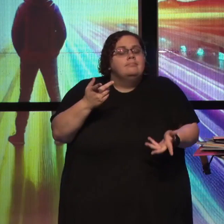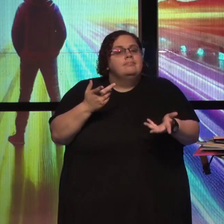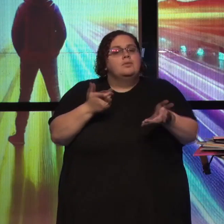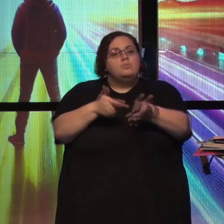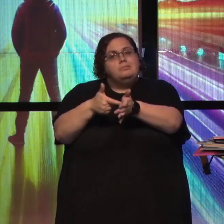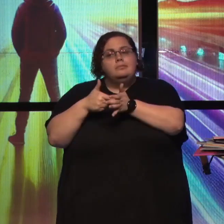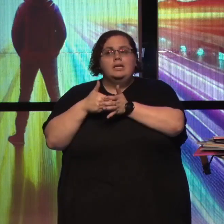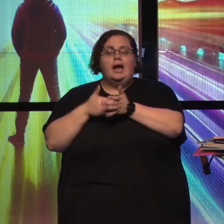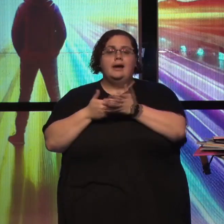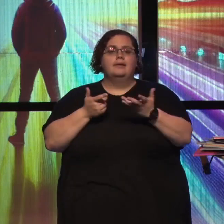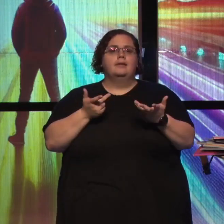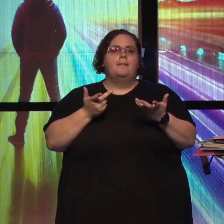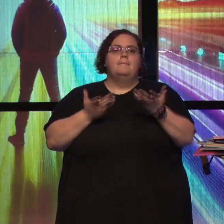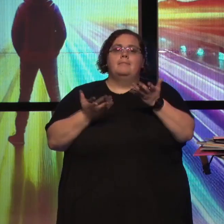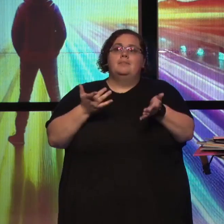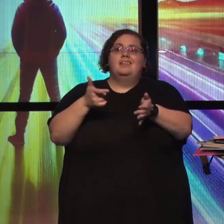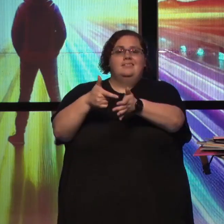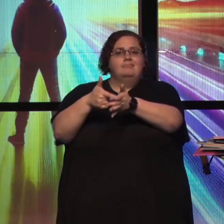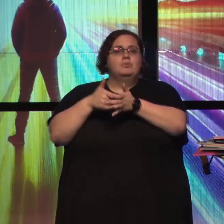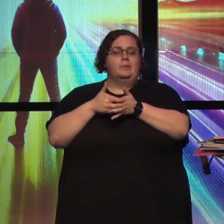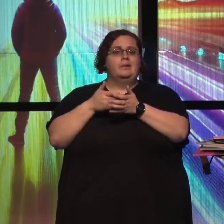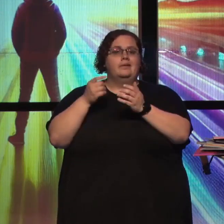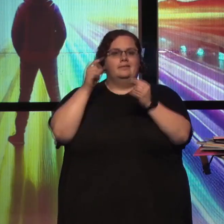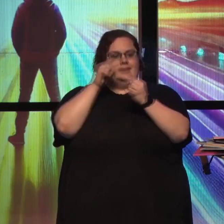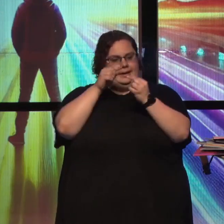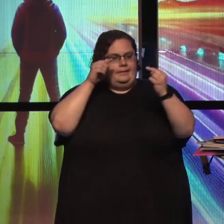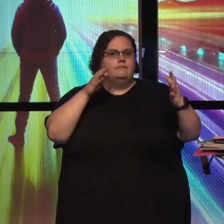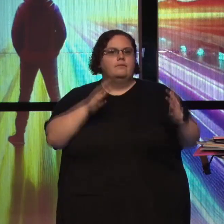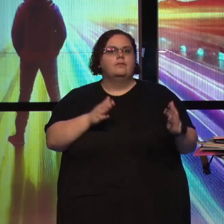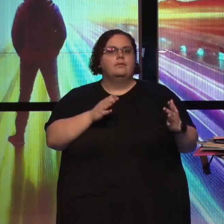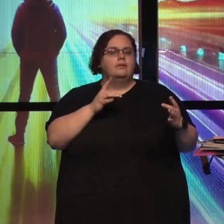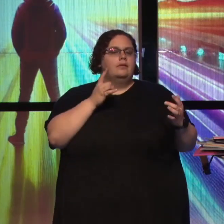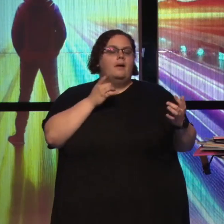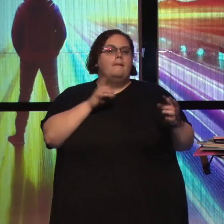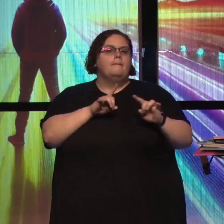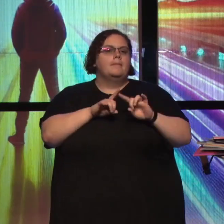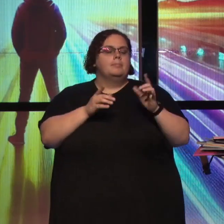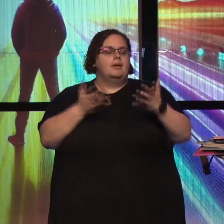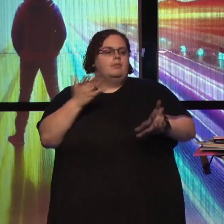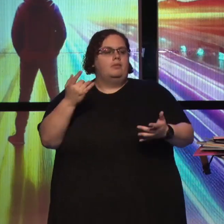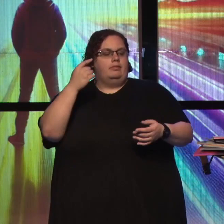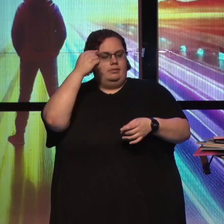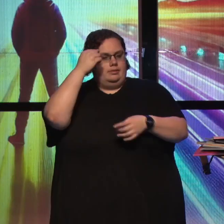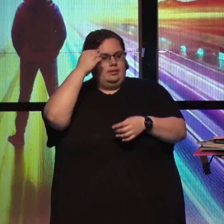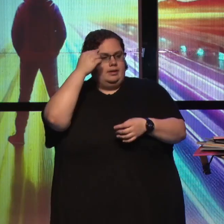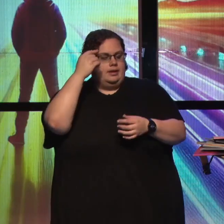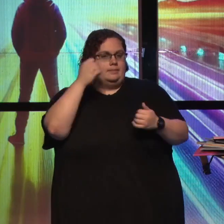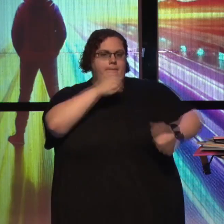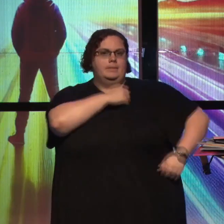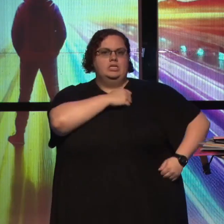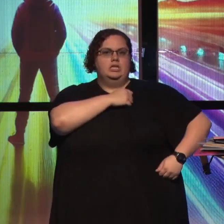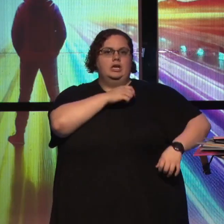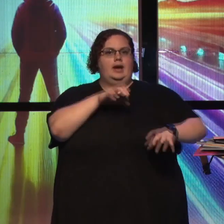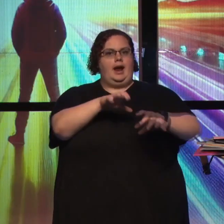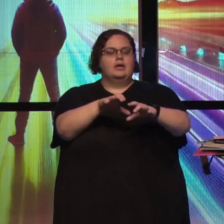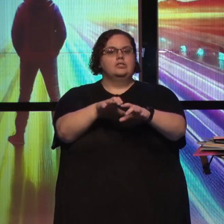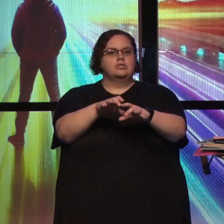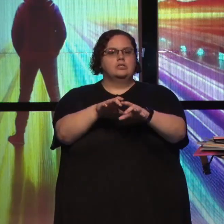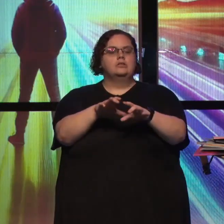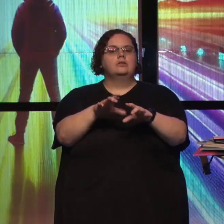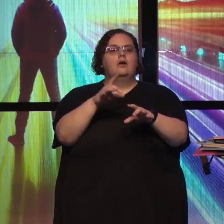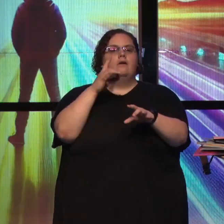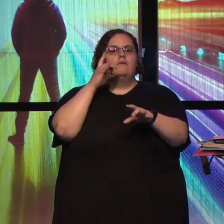Maybe it is a necessary evil. I don't know. I get the complexity of it. But maybe we should think about military action as a necessary evil